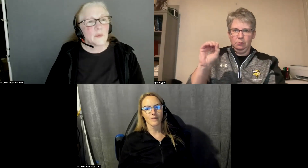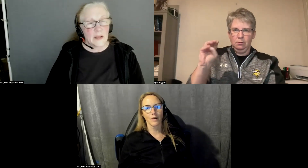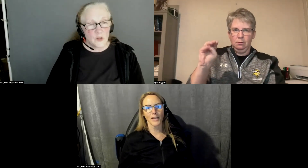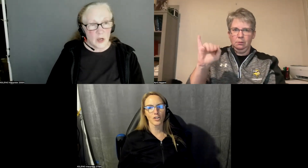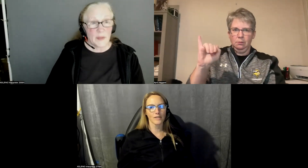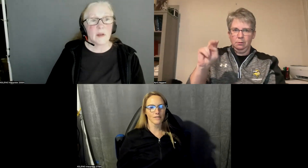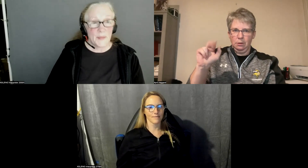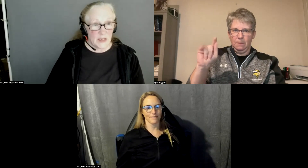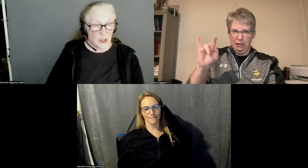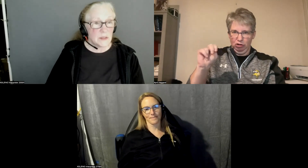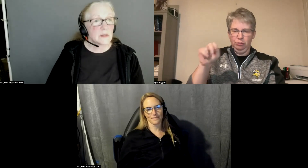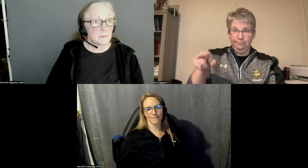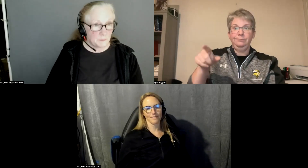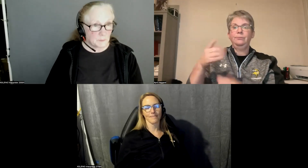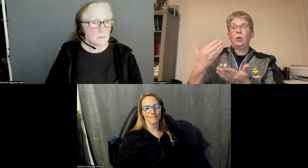well, I would like to talk about the nominations